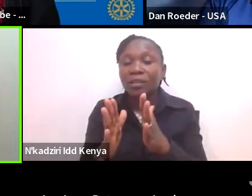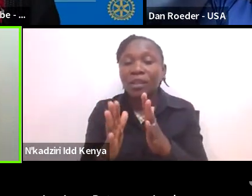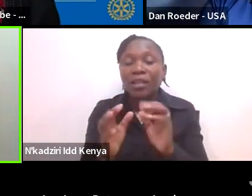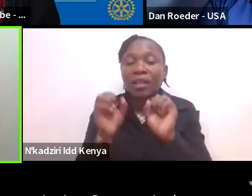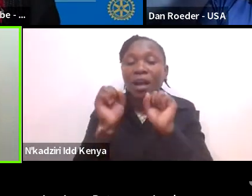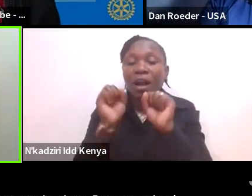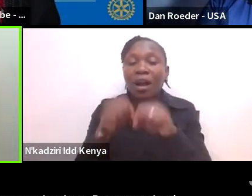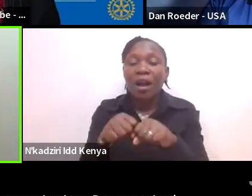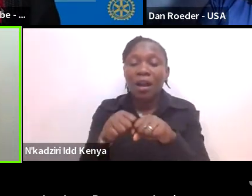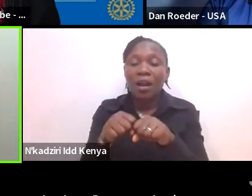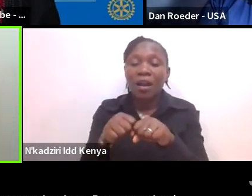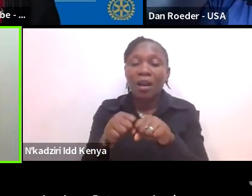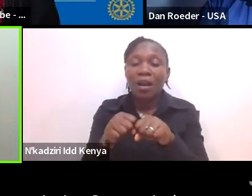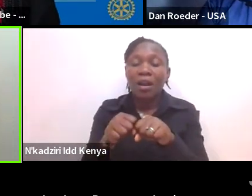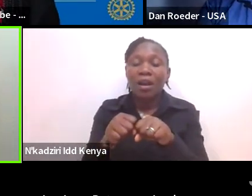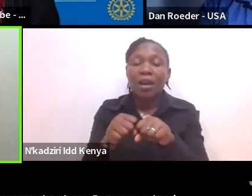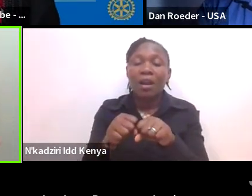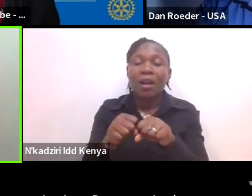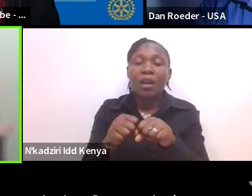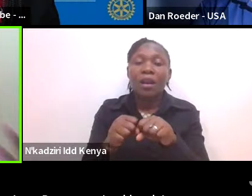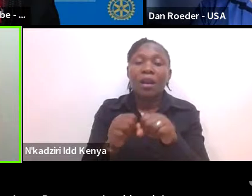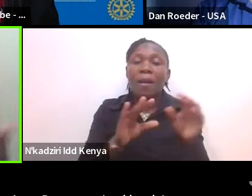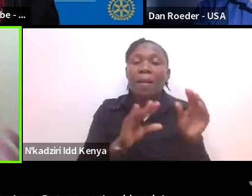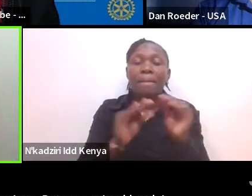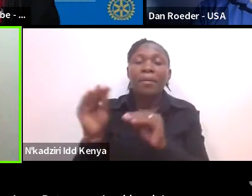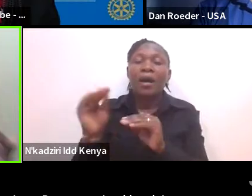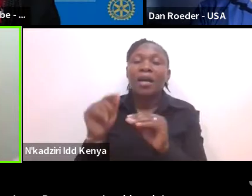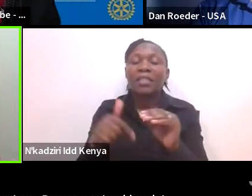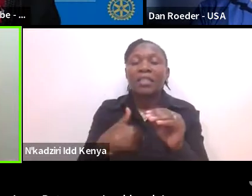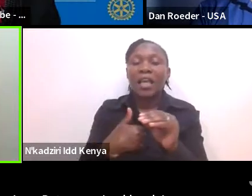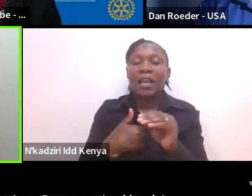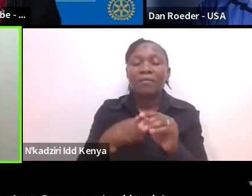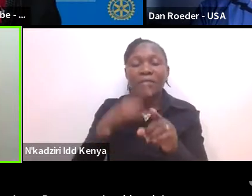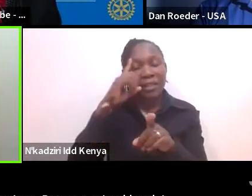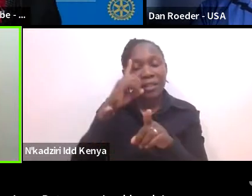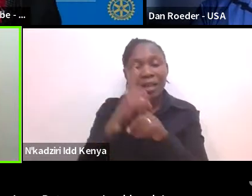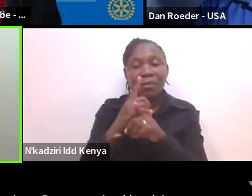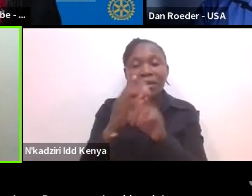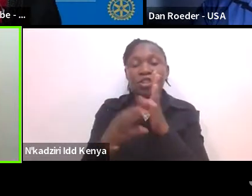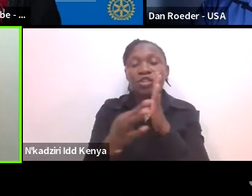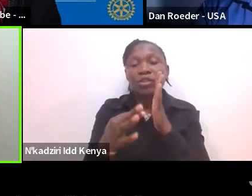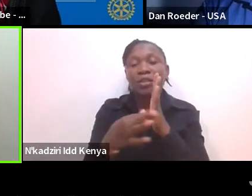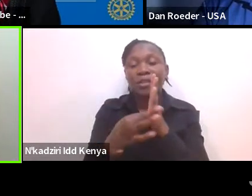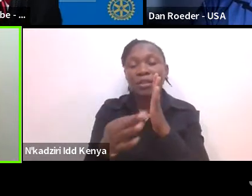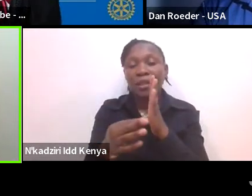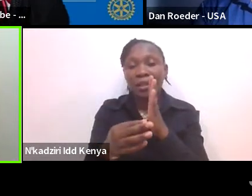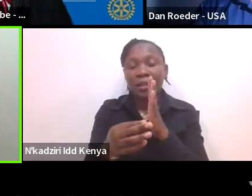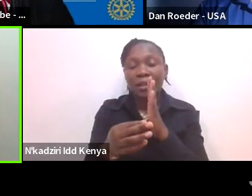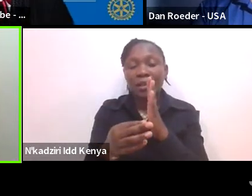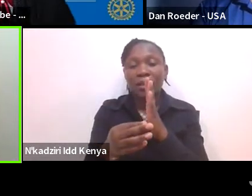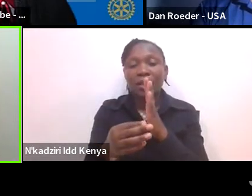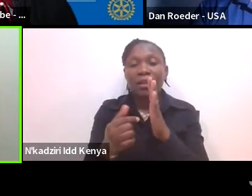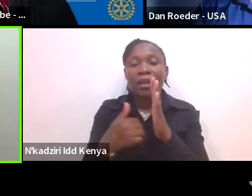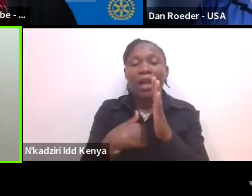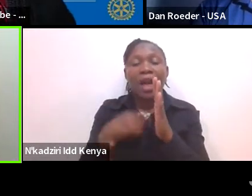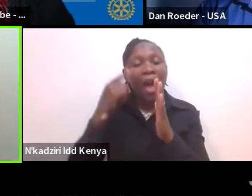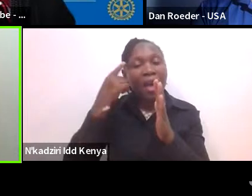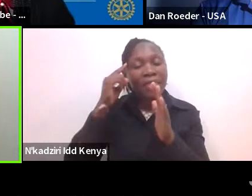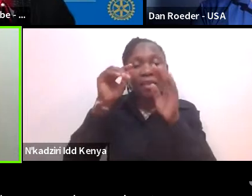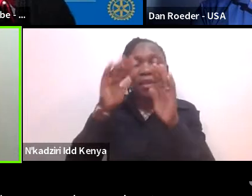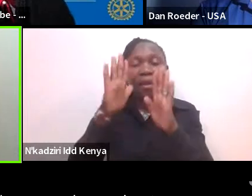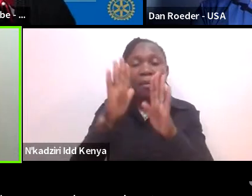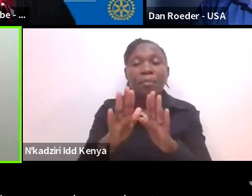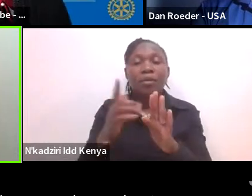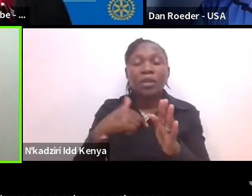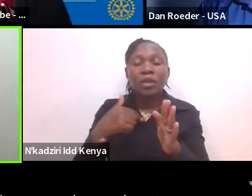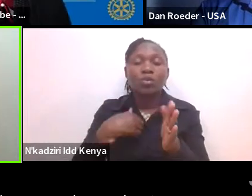foster self-determination skills. And I'm going to keep on, going, to this, because I really think that that's important. These are skills that